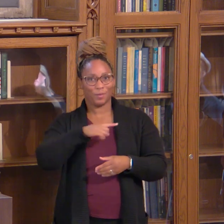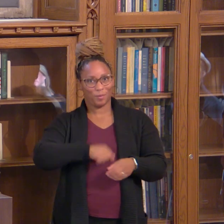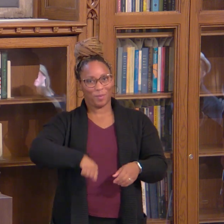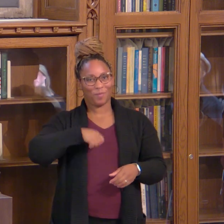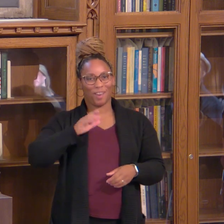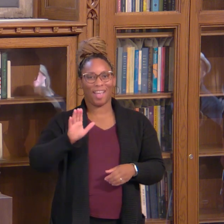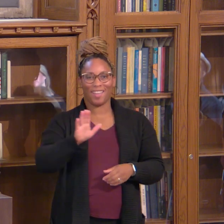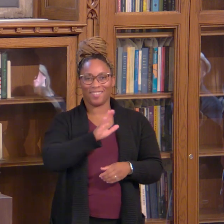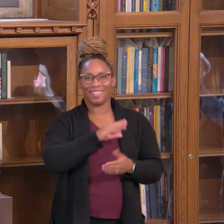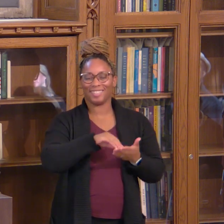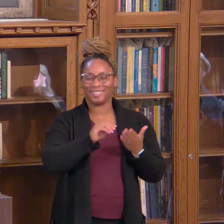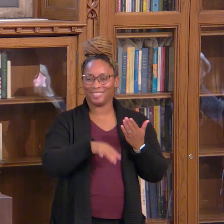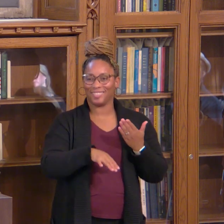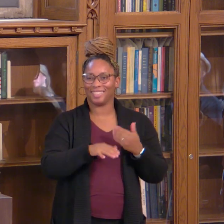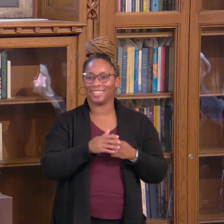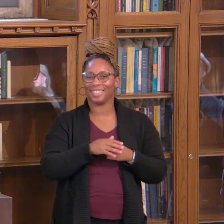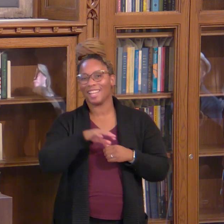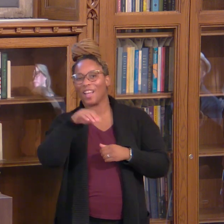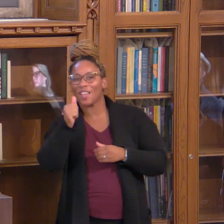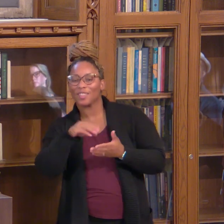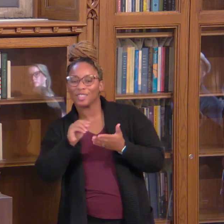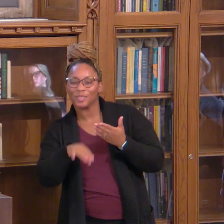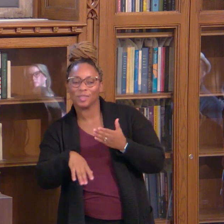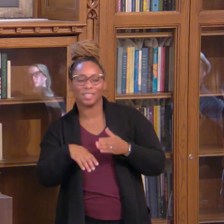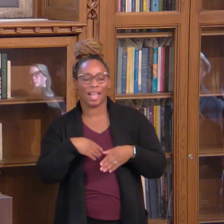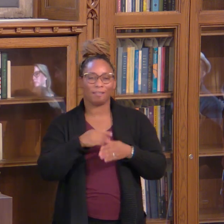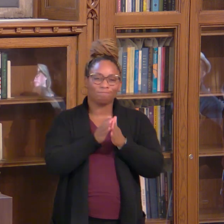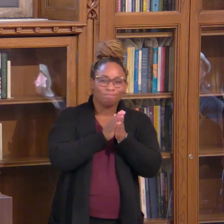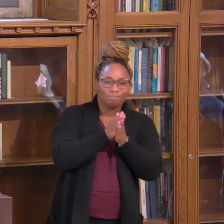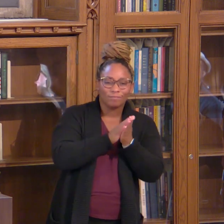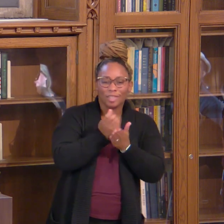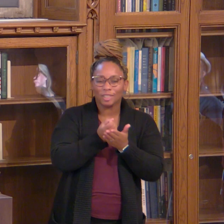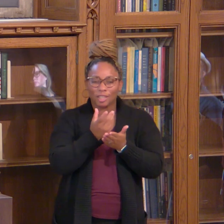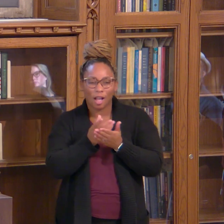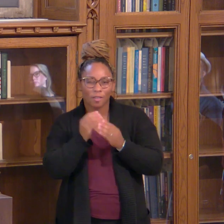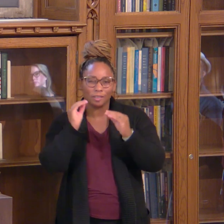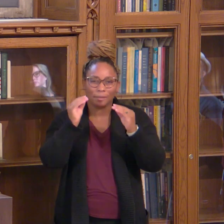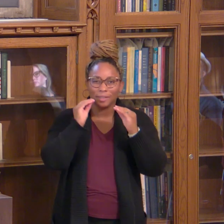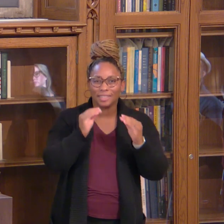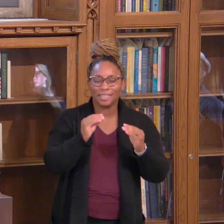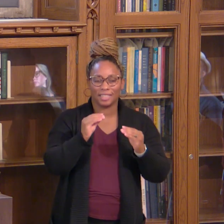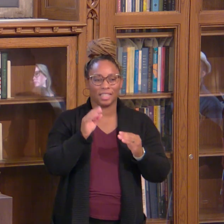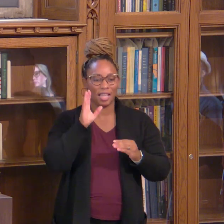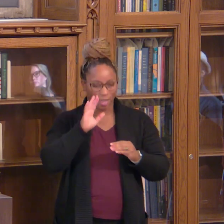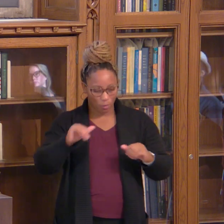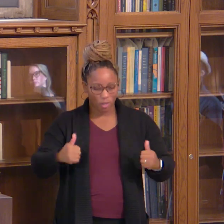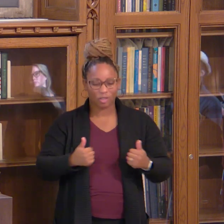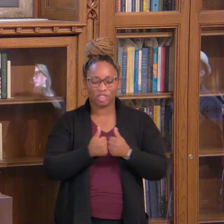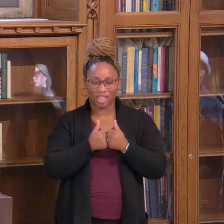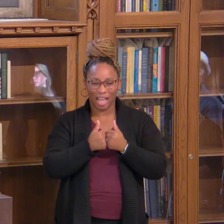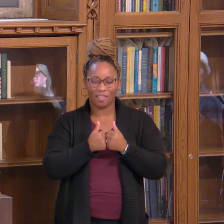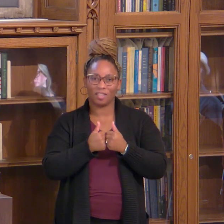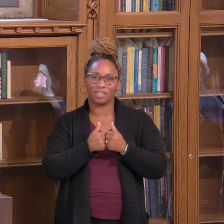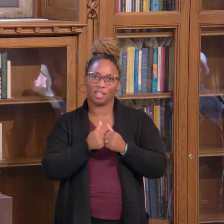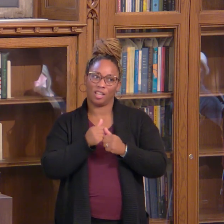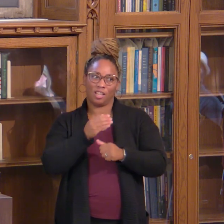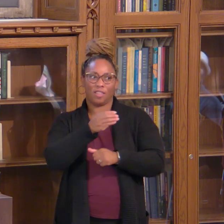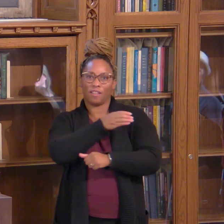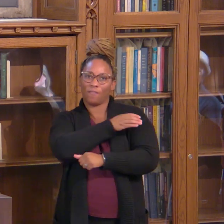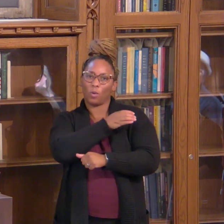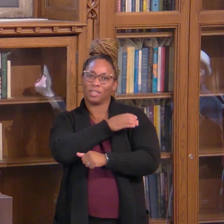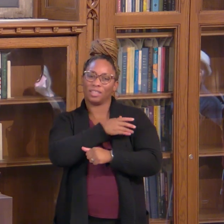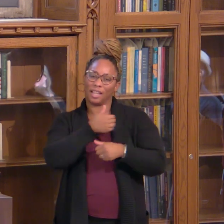and their students who are producing the rigorous scholarship and teaching that will challenge the forces that seek